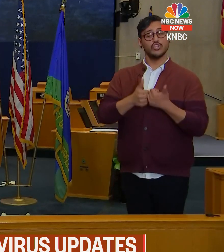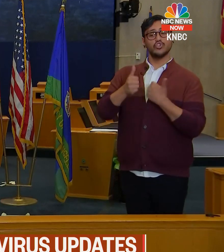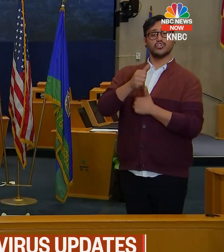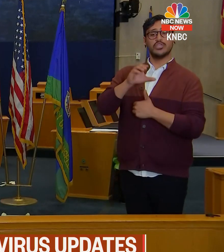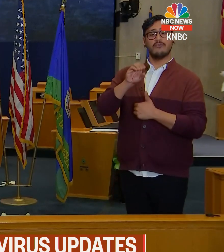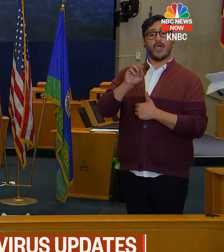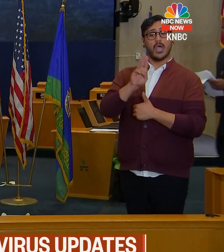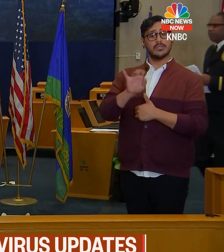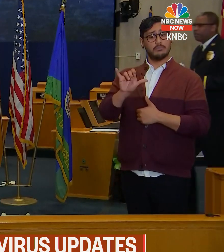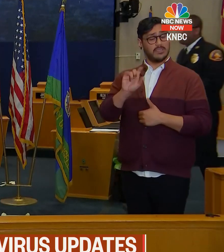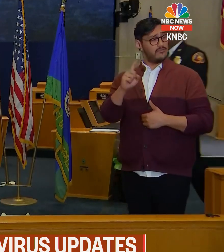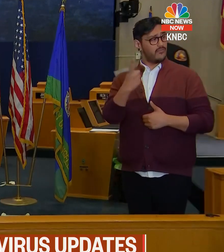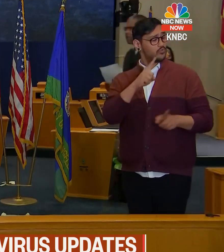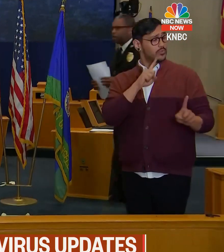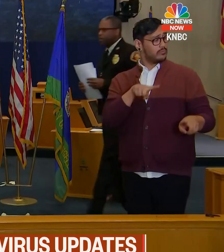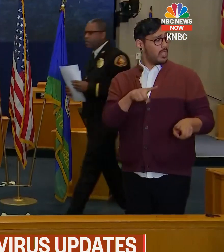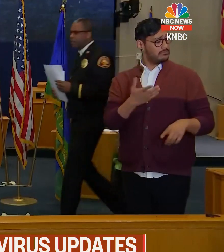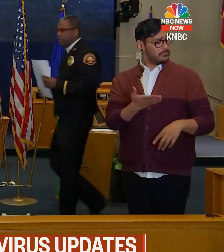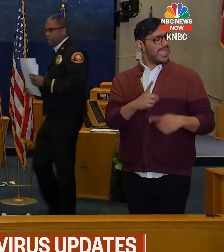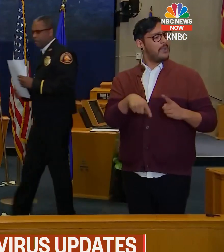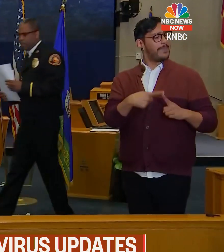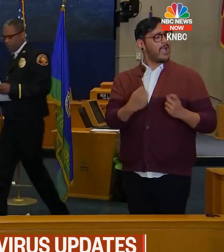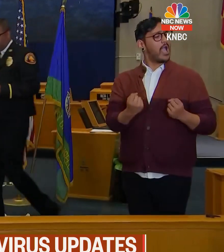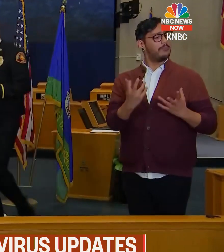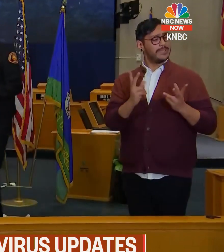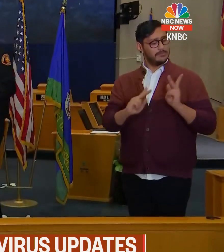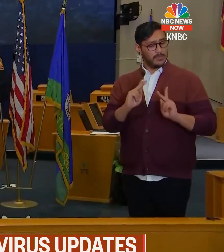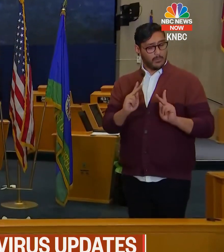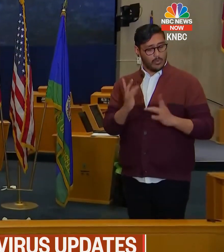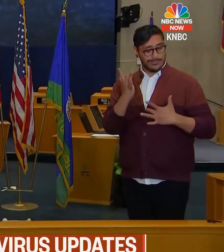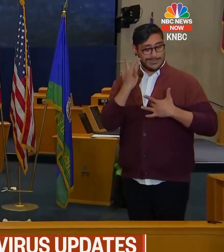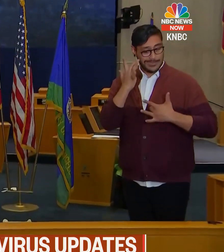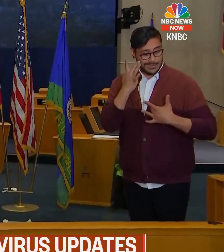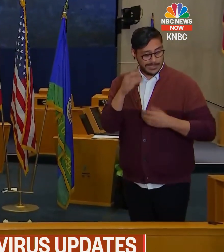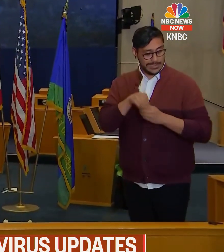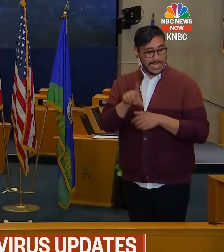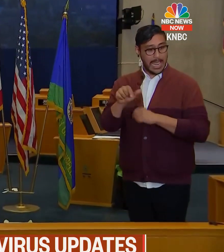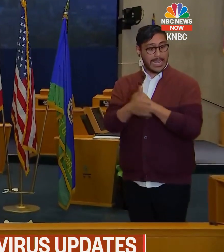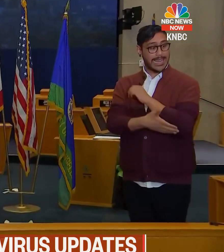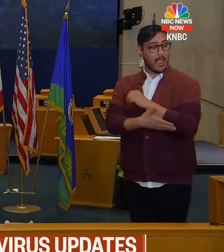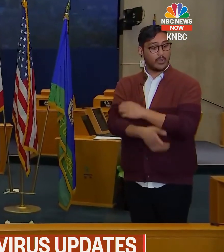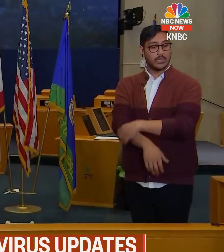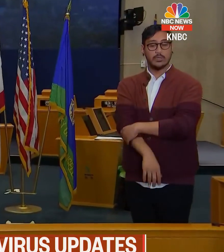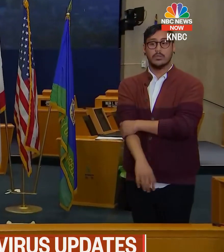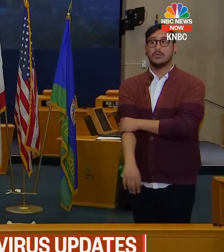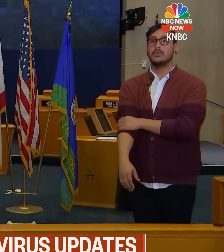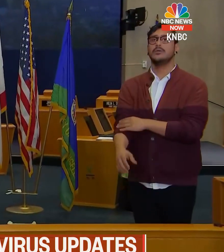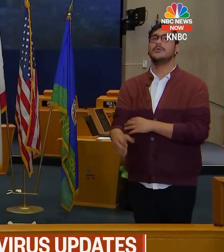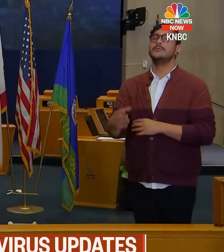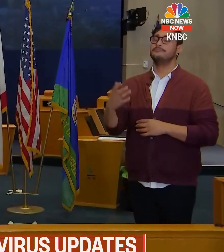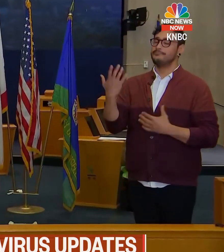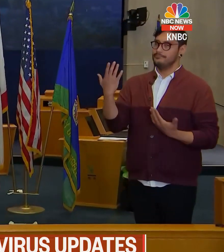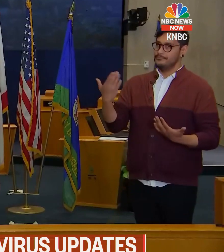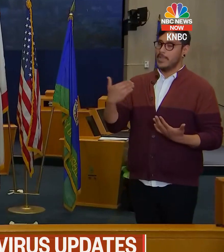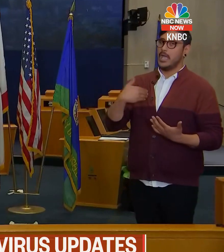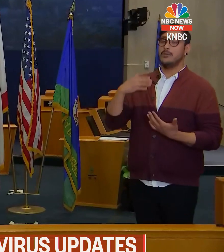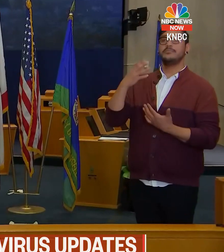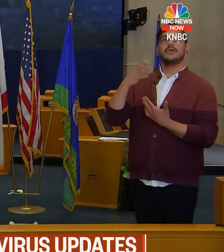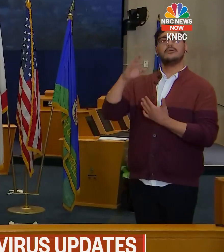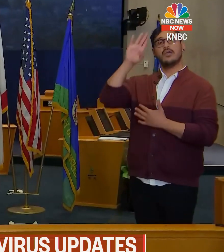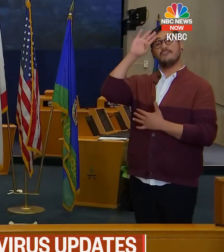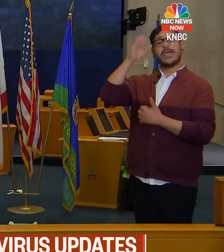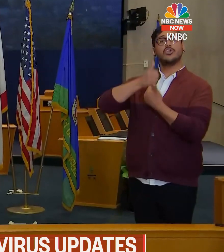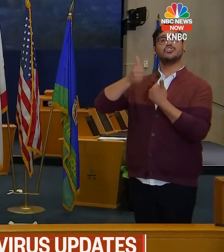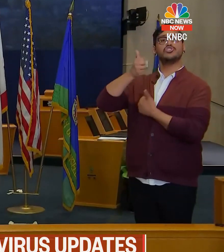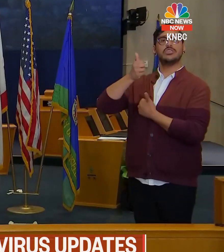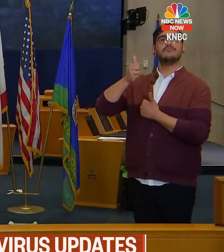part, and then I'll let Barbara answer the second part regarding the number of first responders that LA County is reporting. Yeah, Darrell Osby, Fire Chief of the Los Angeles County